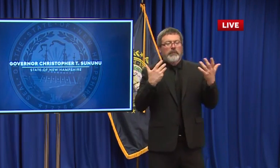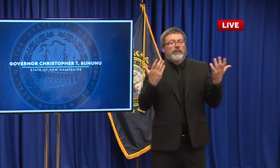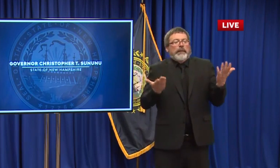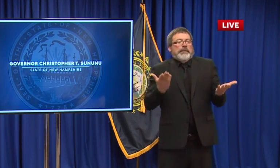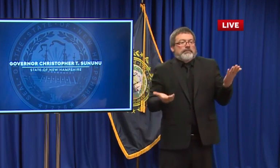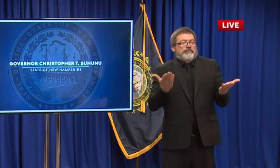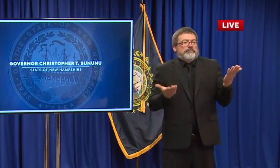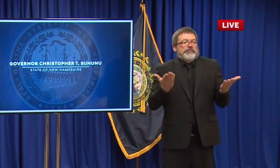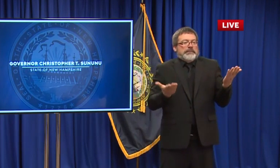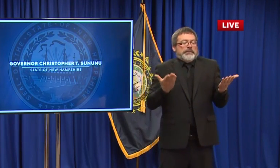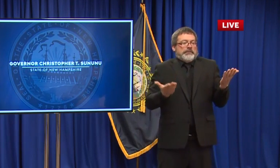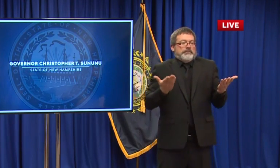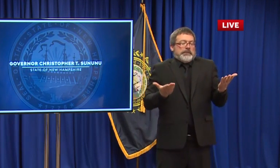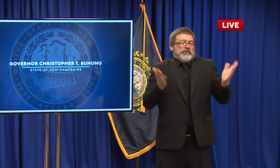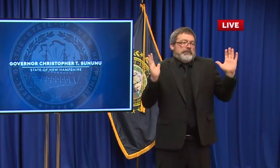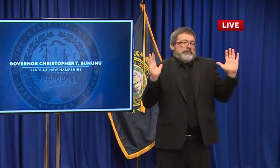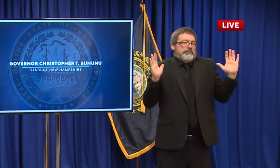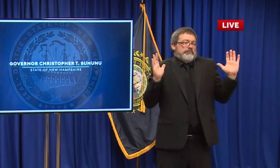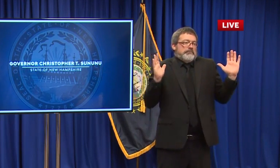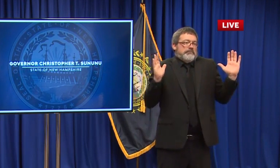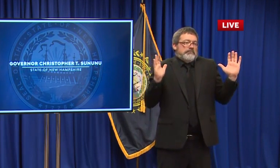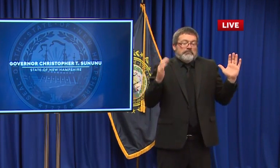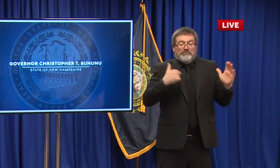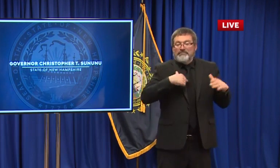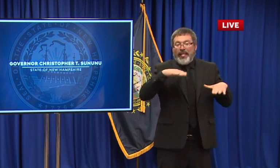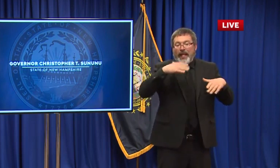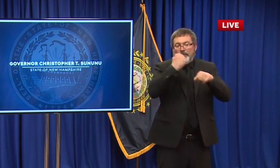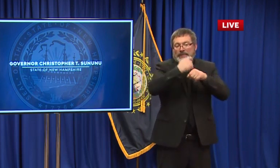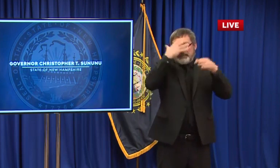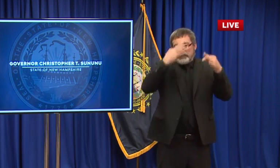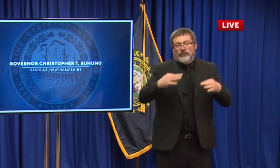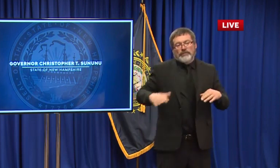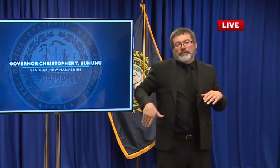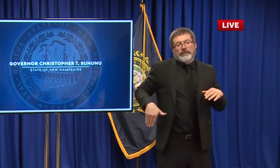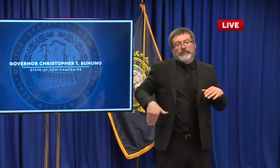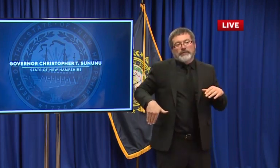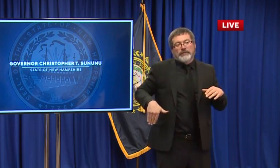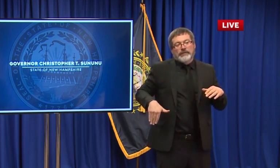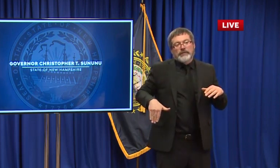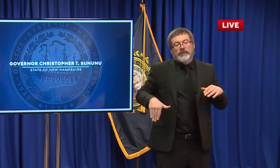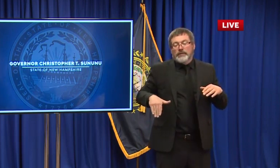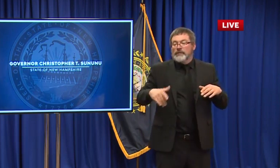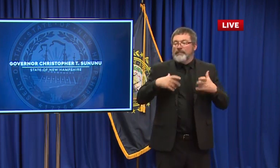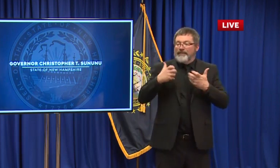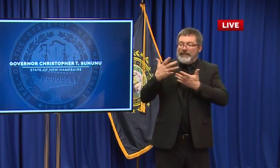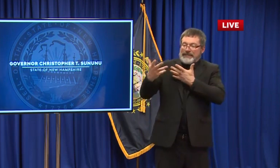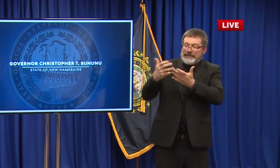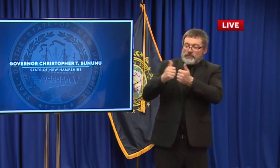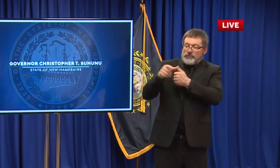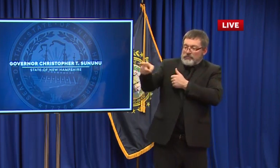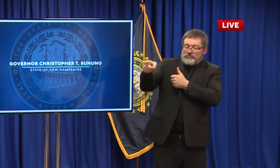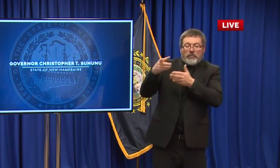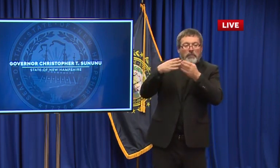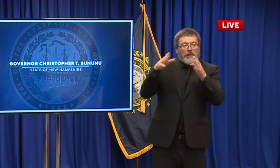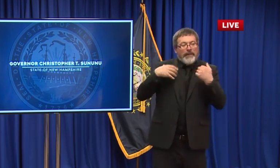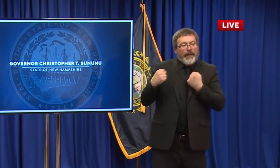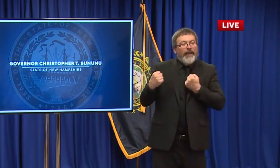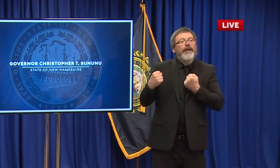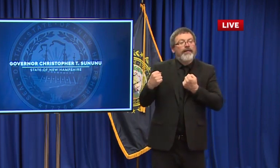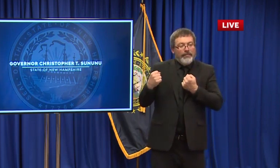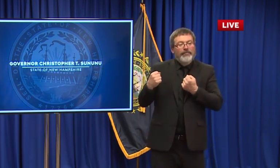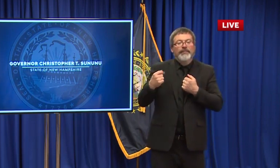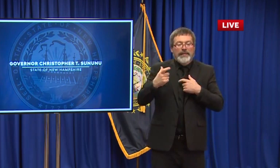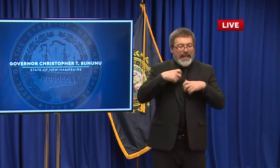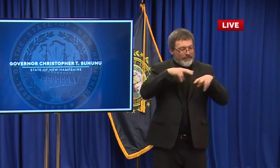really want to i got to be honest i haven't made that decision yet uh i want to keep working with public health make sure the data stays where it is we keep getting good numbers and that's on a good track but that's a